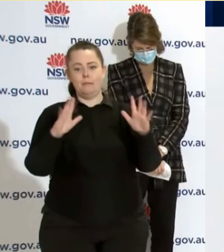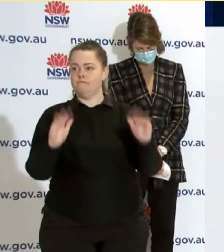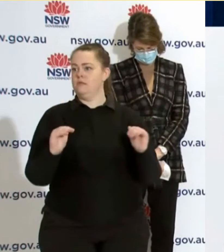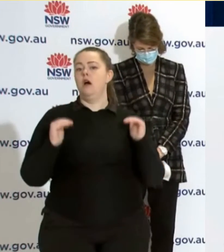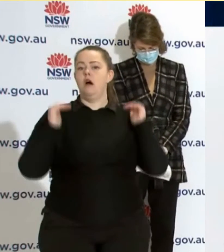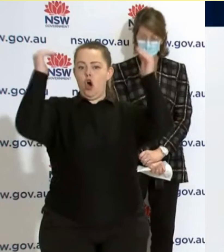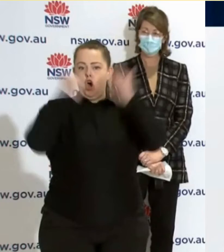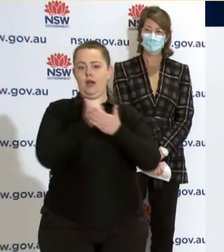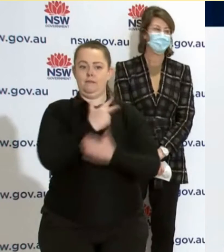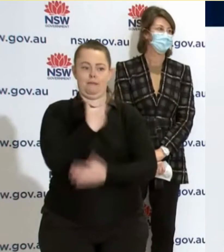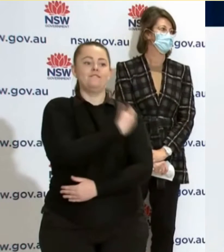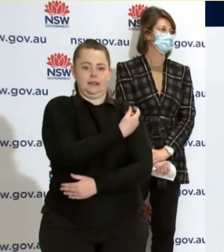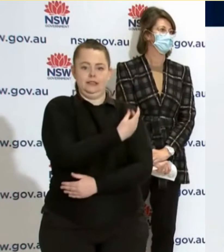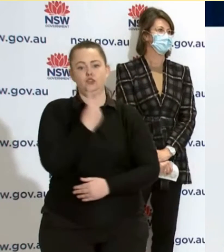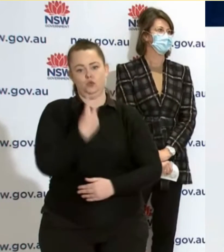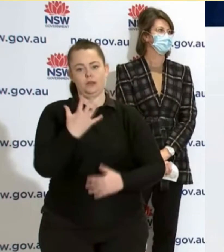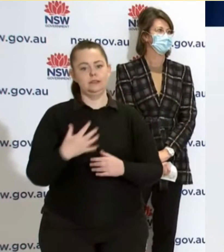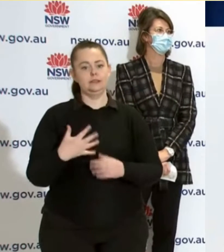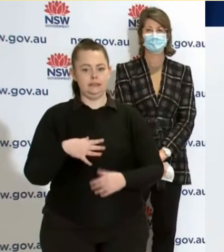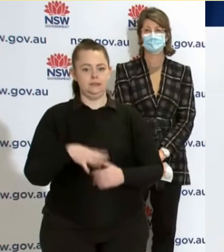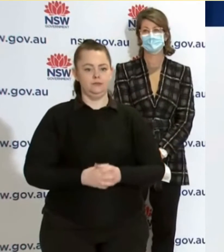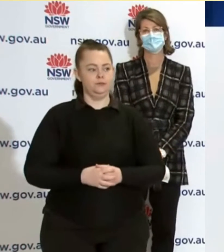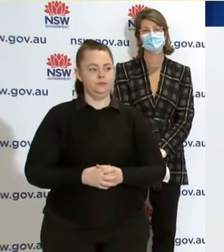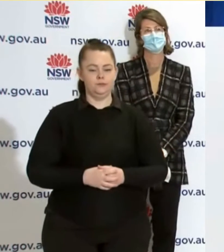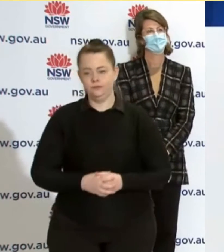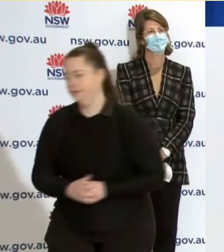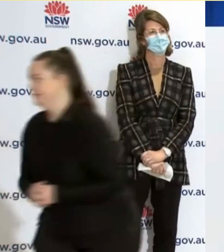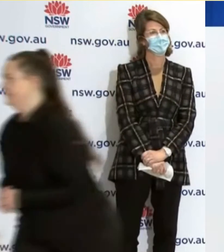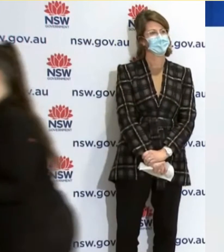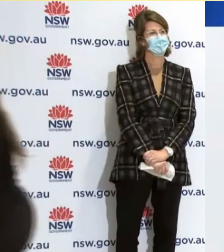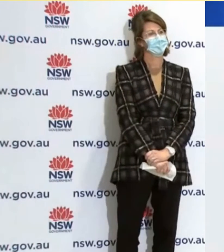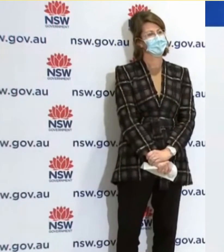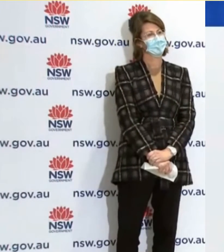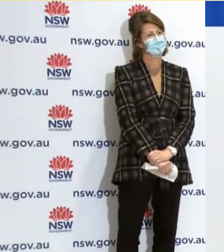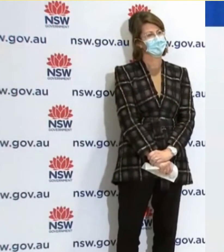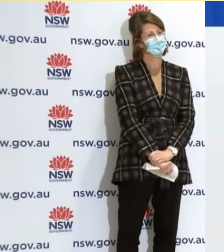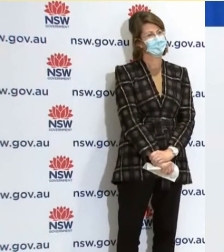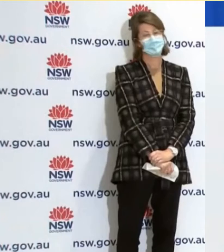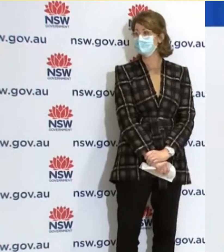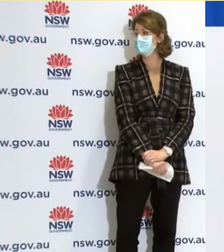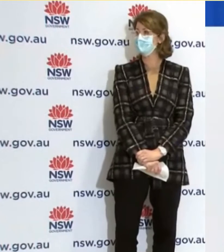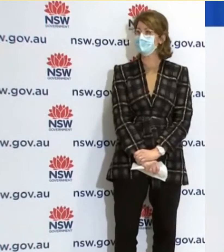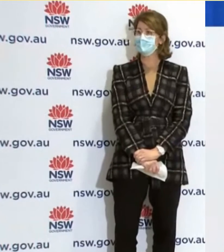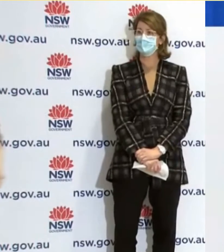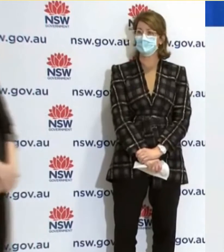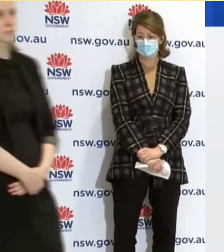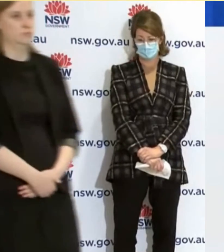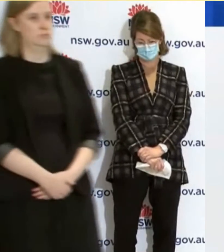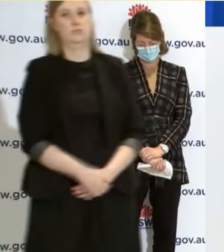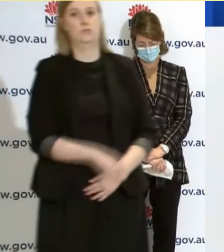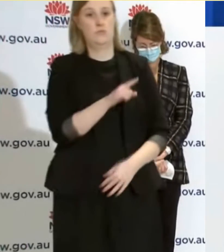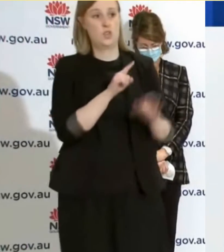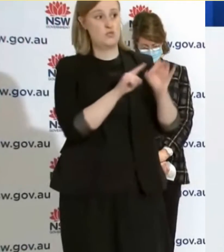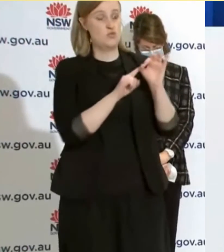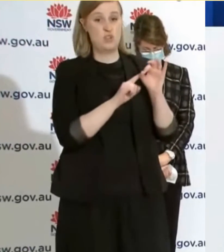population uniformly. Otherwise, we're going to see... The whole state? Is that the whole state too, Dr. Sorry? Is that the whole state, like regional? So what we're looking at